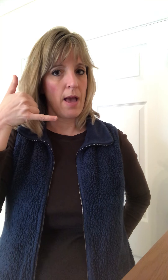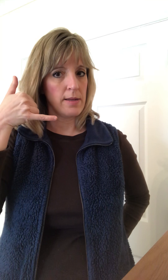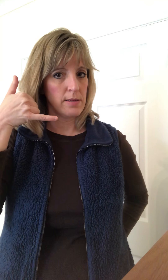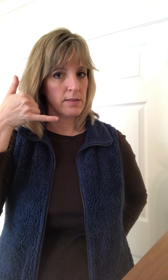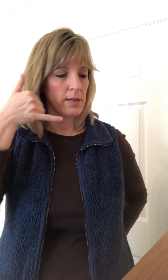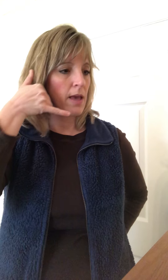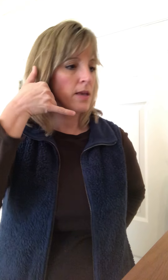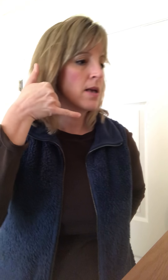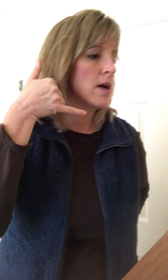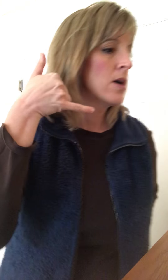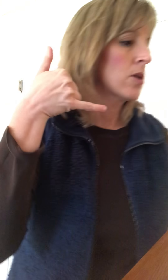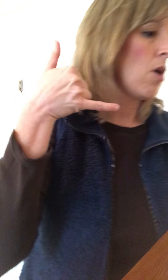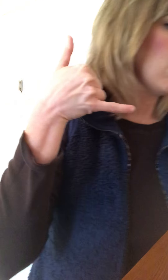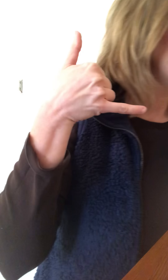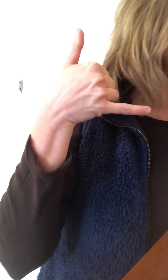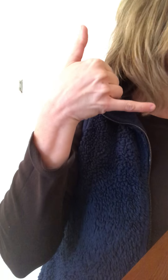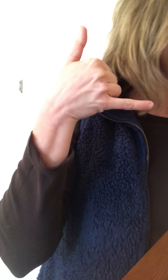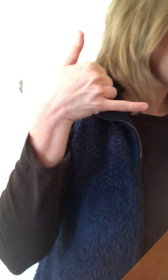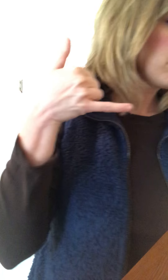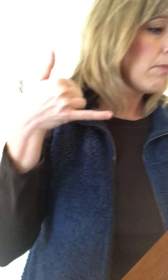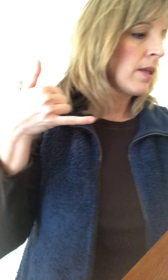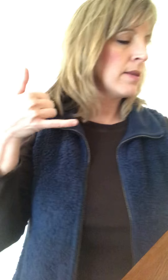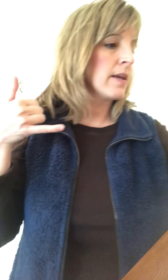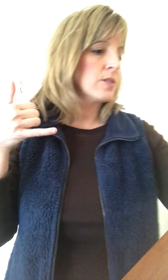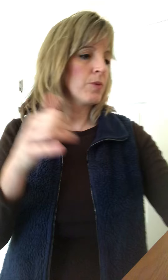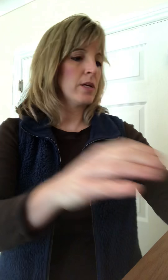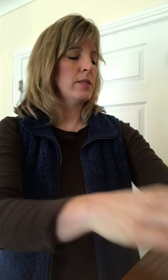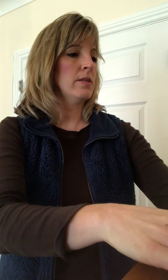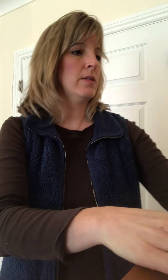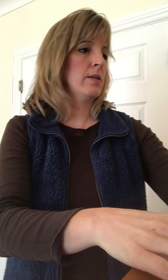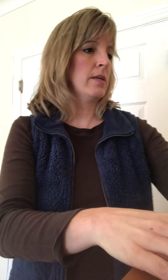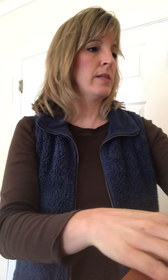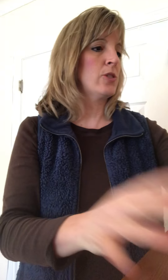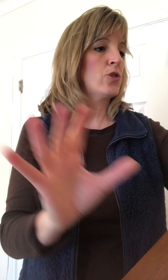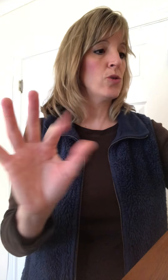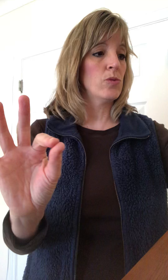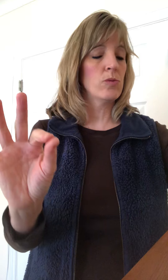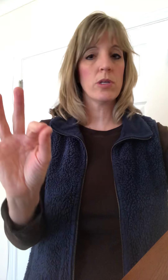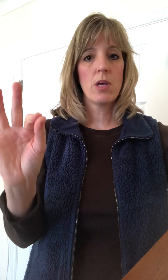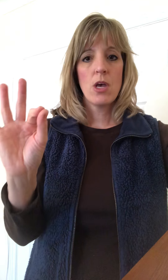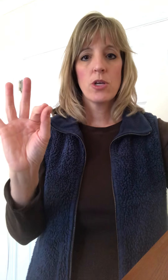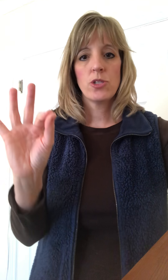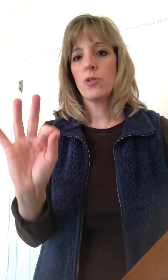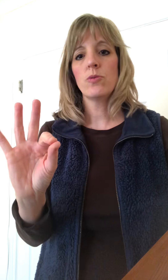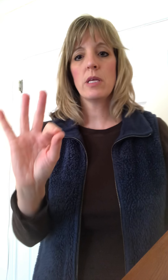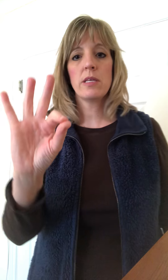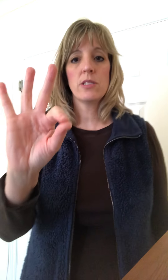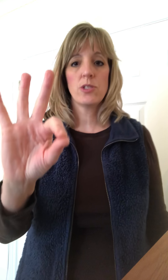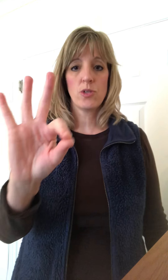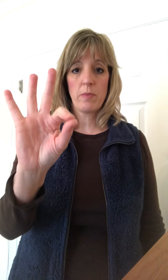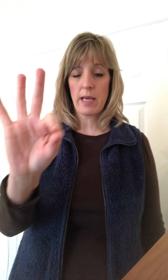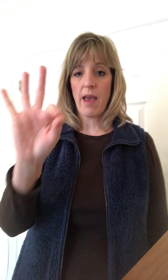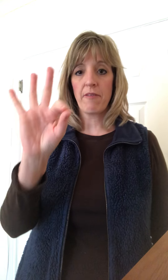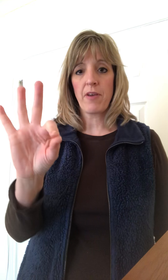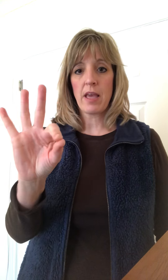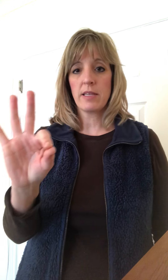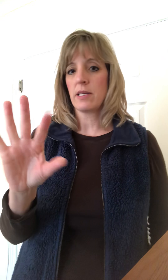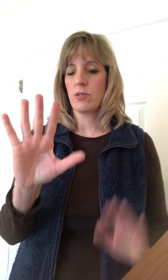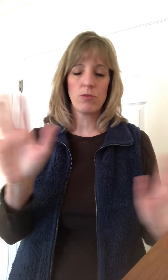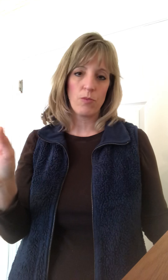head, okay? Call. The next one is soon. Soon is you make an F hand. I don't know